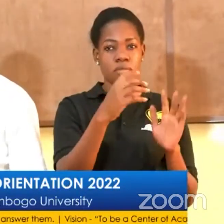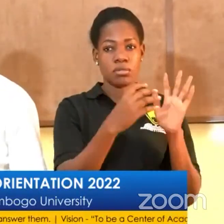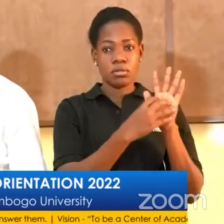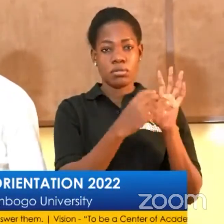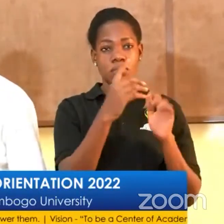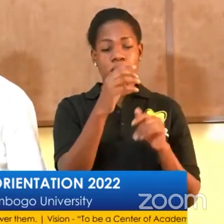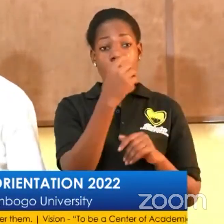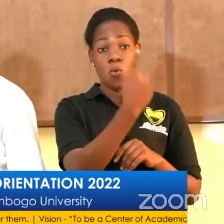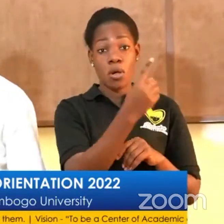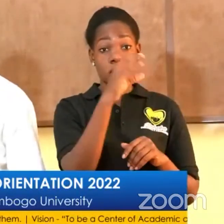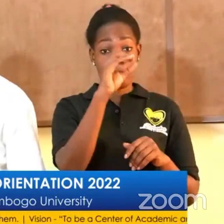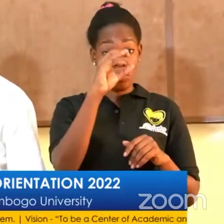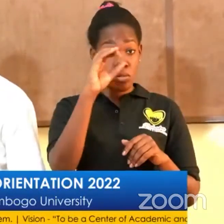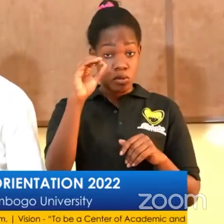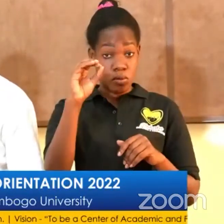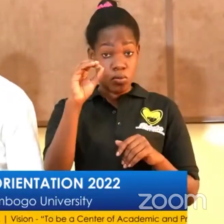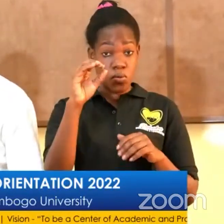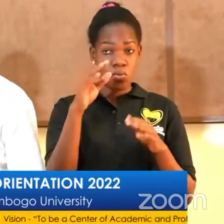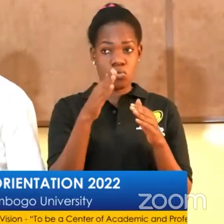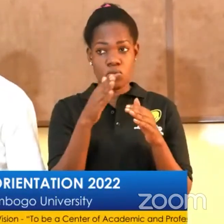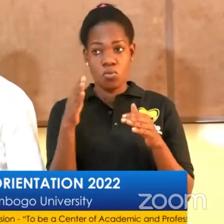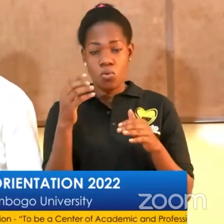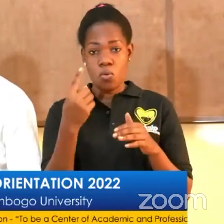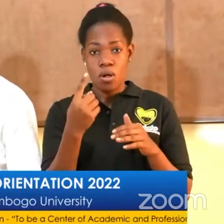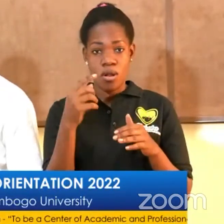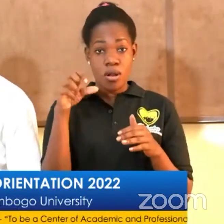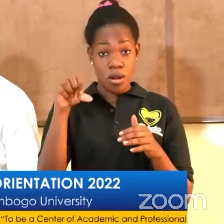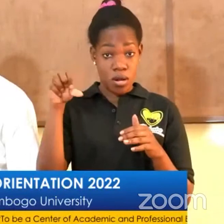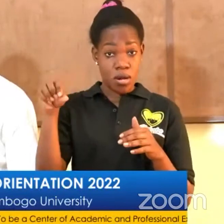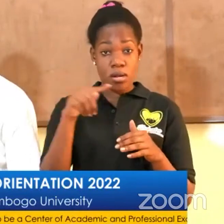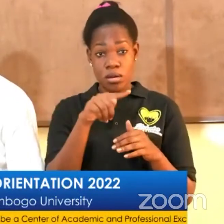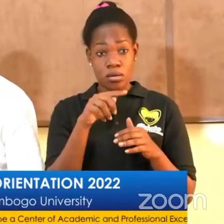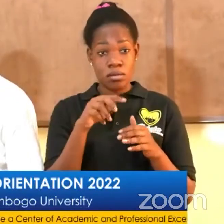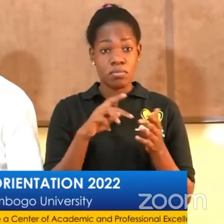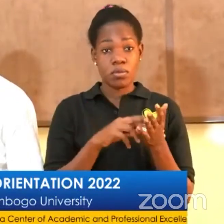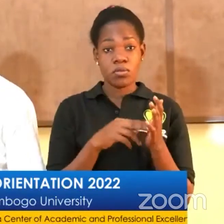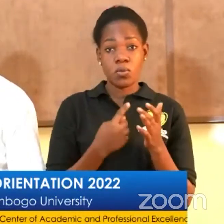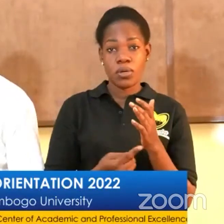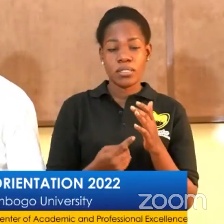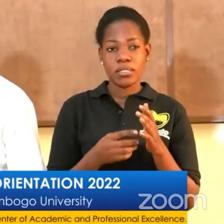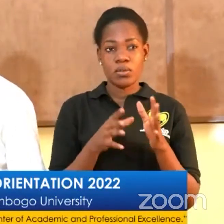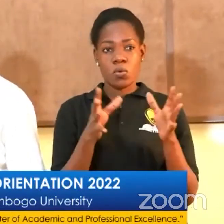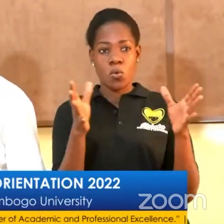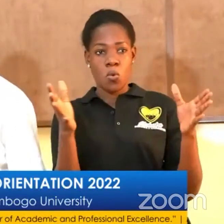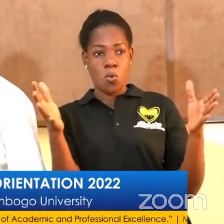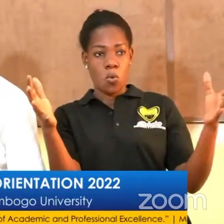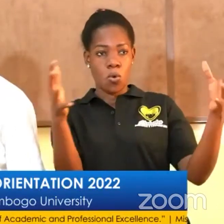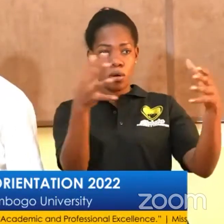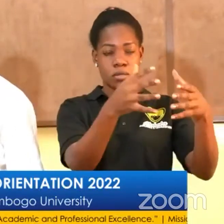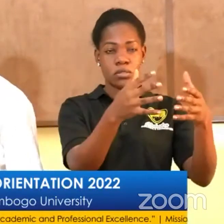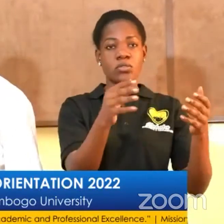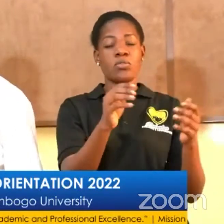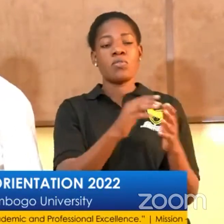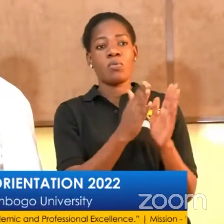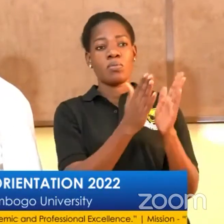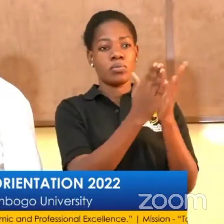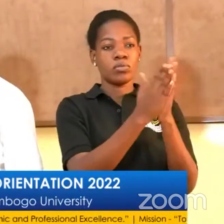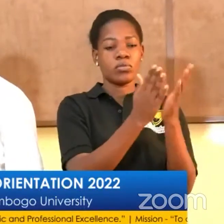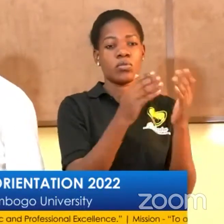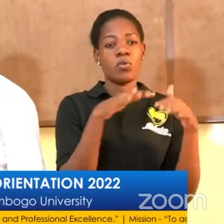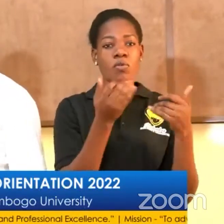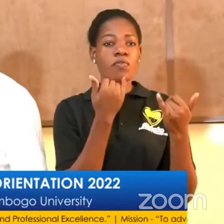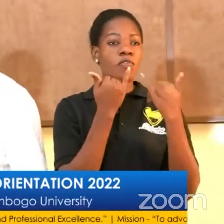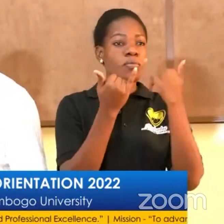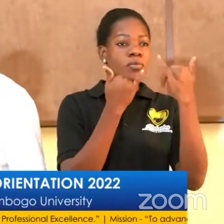100 to 199, that will represent collection of books or information materials